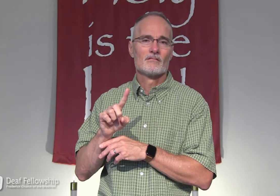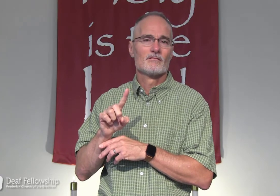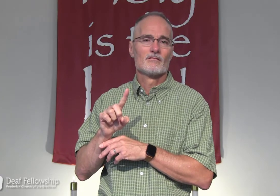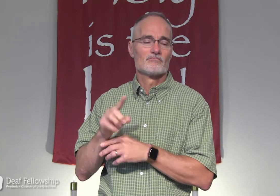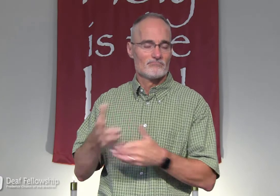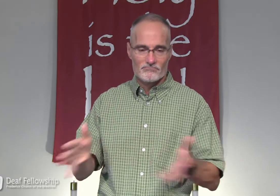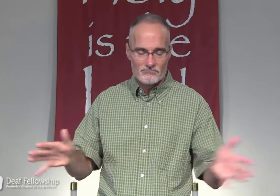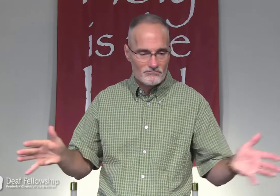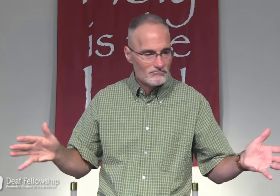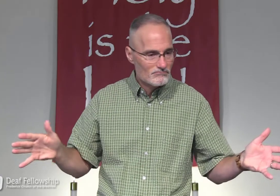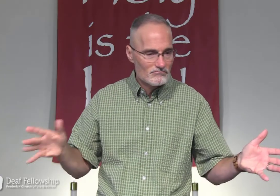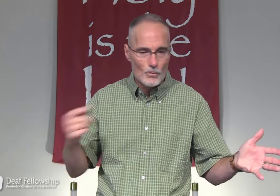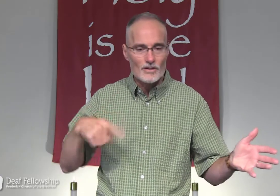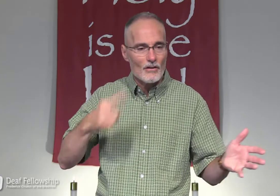They're disillusioned.